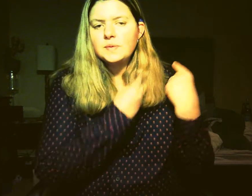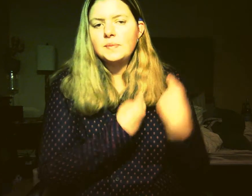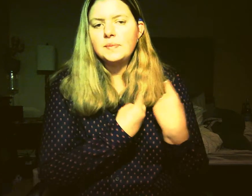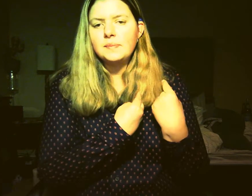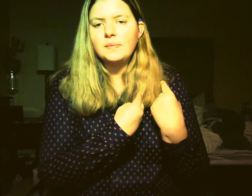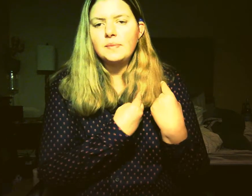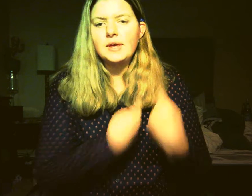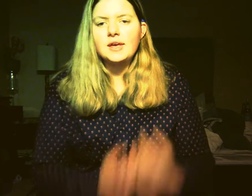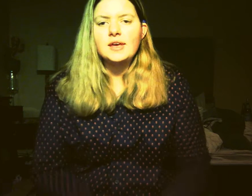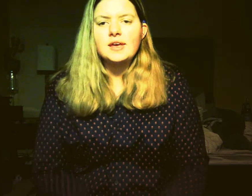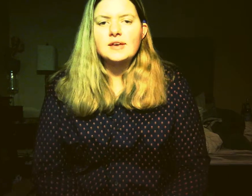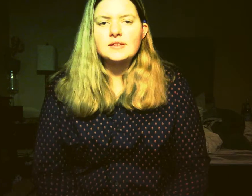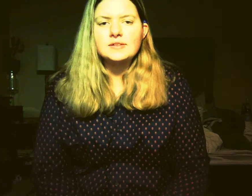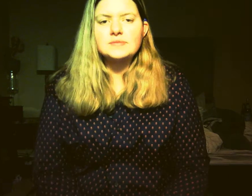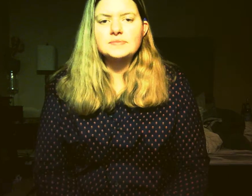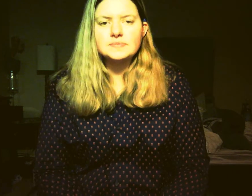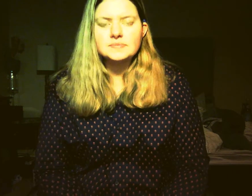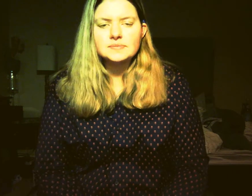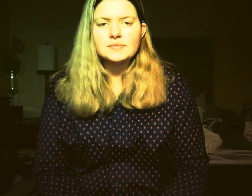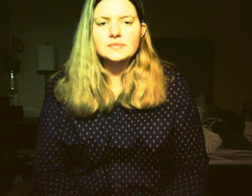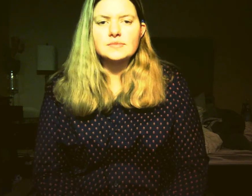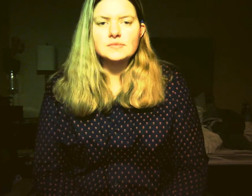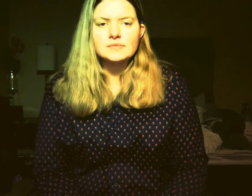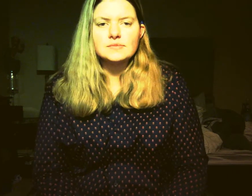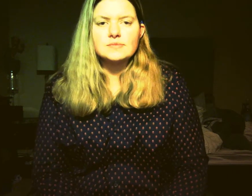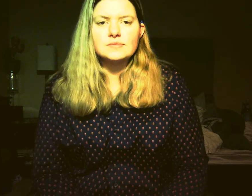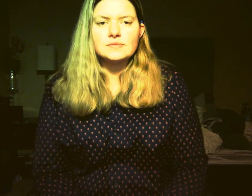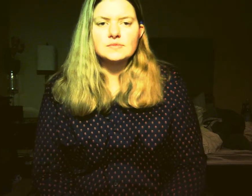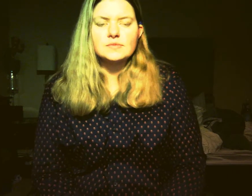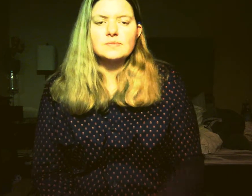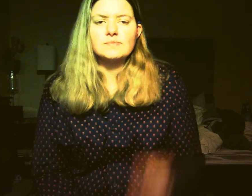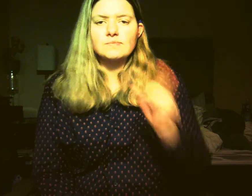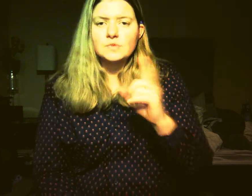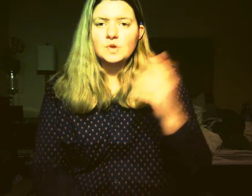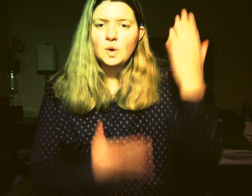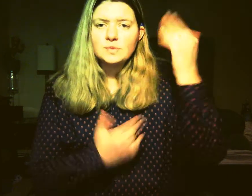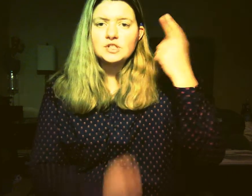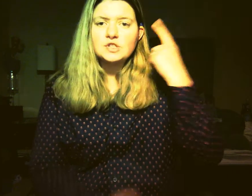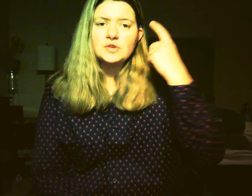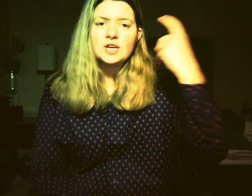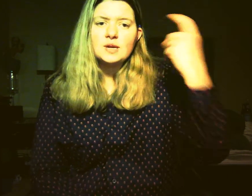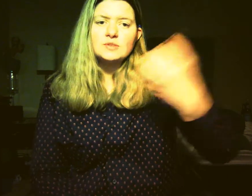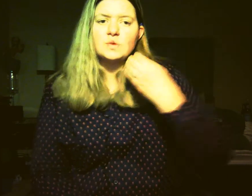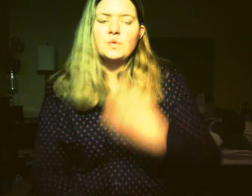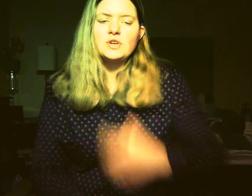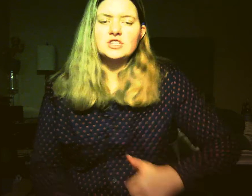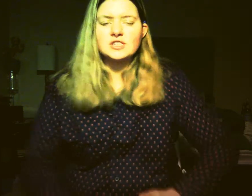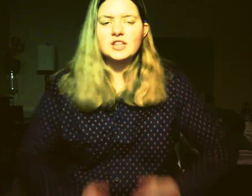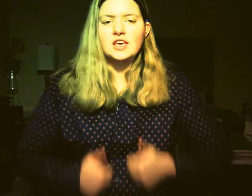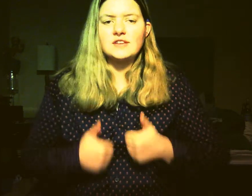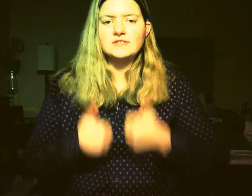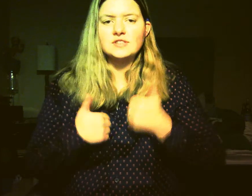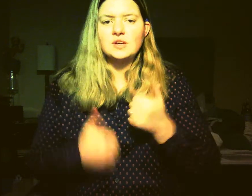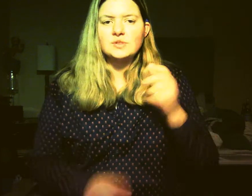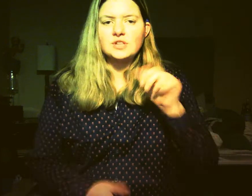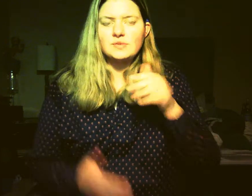looking, where you hold some dreams and wishes near, where you keep